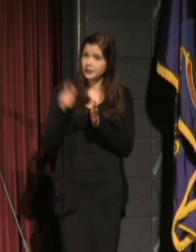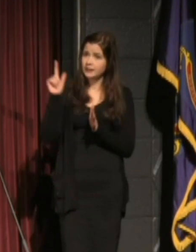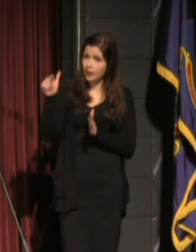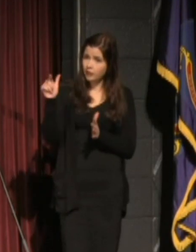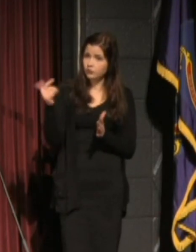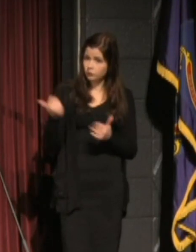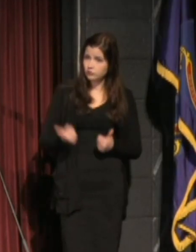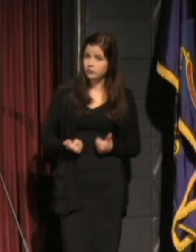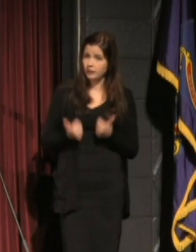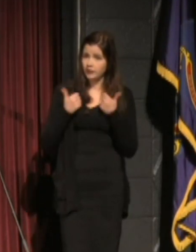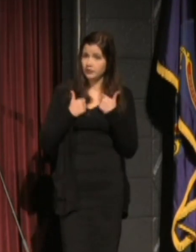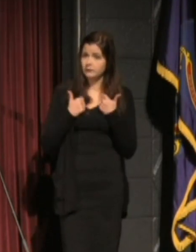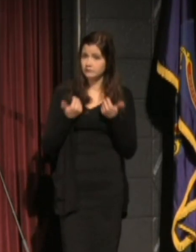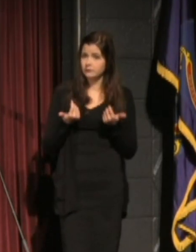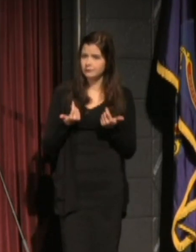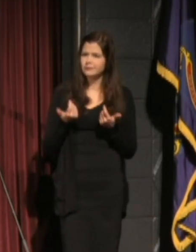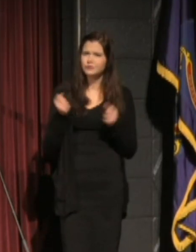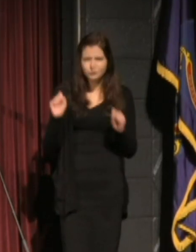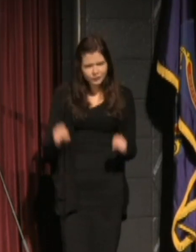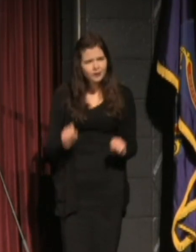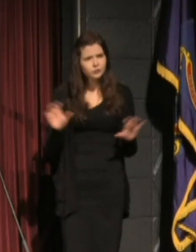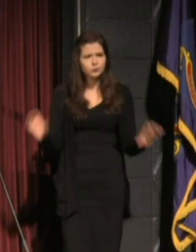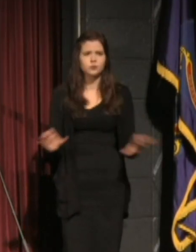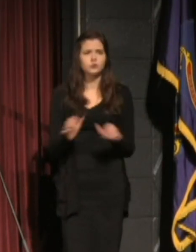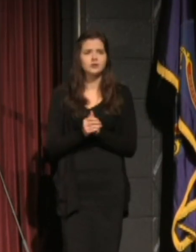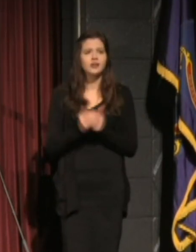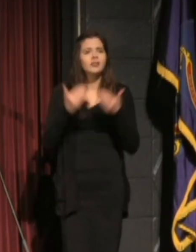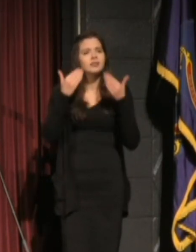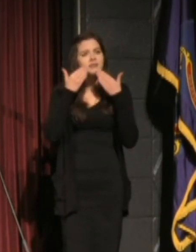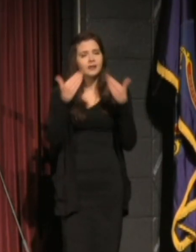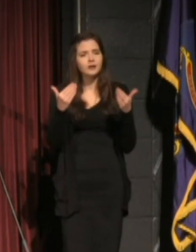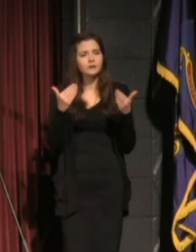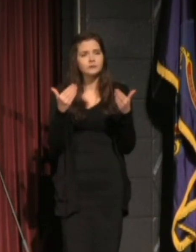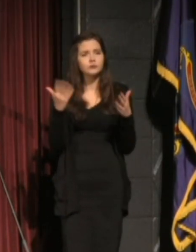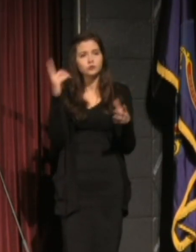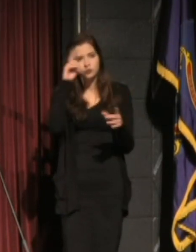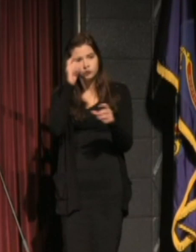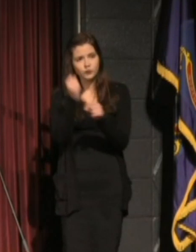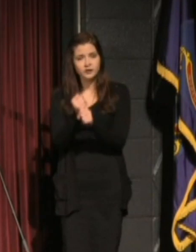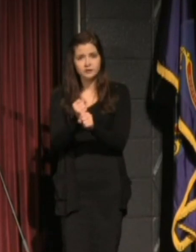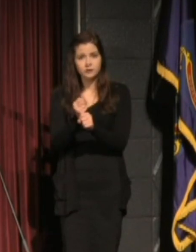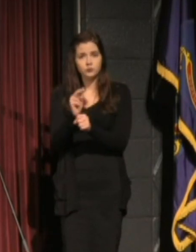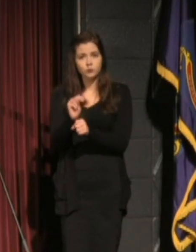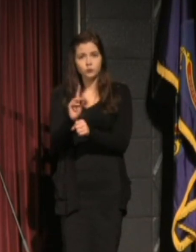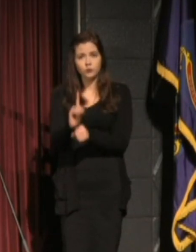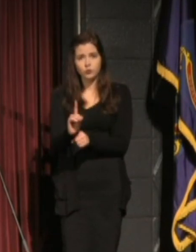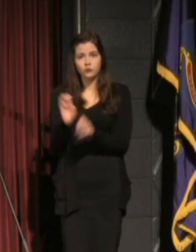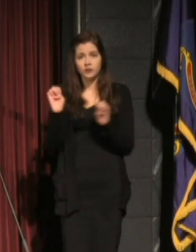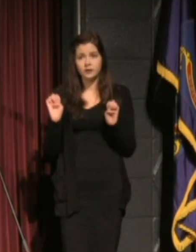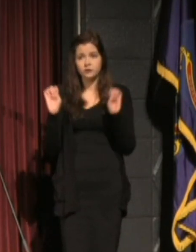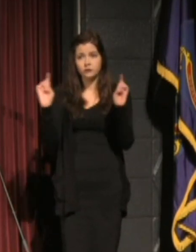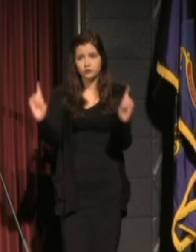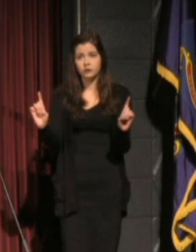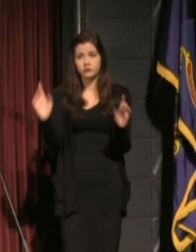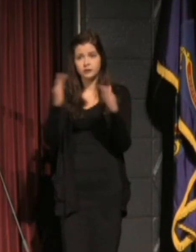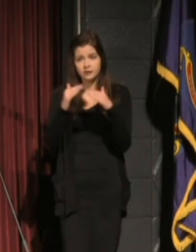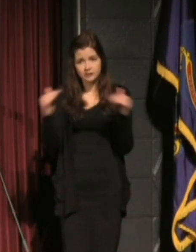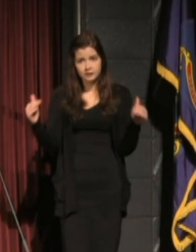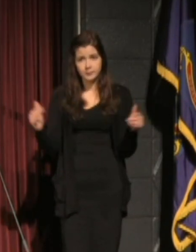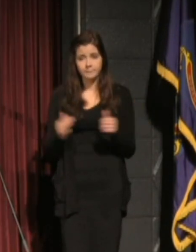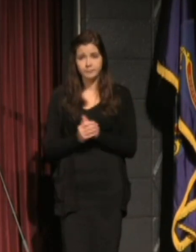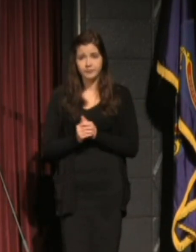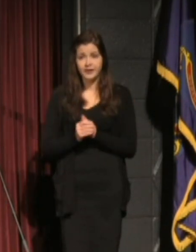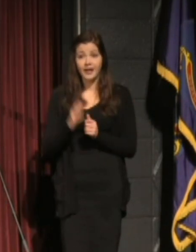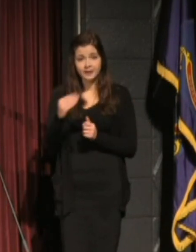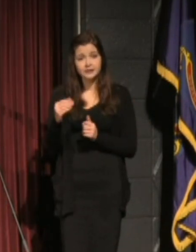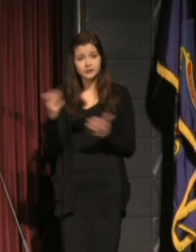come, and you can do it. Thank you for placing your trust in our North Dakota educational system and